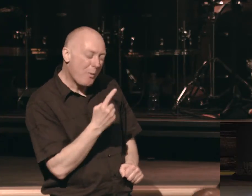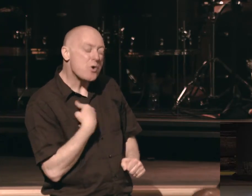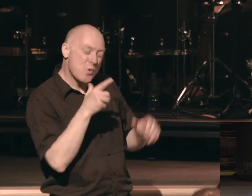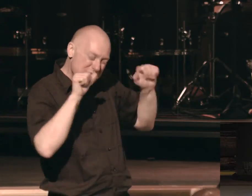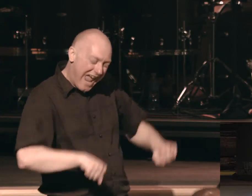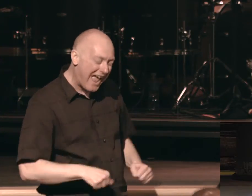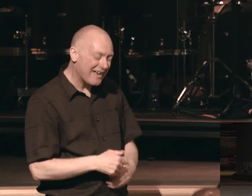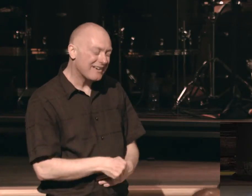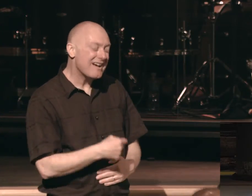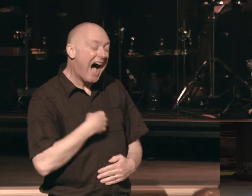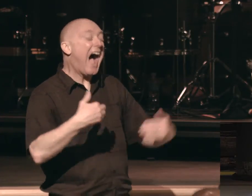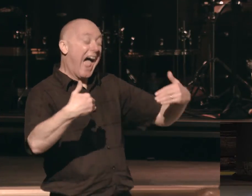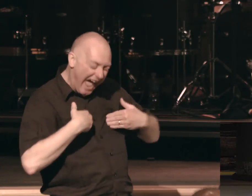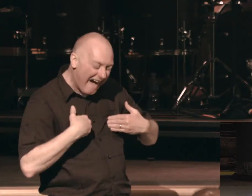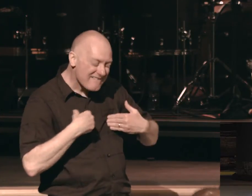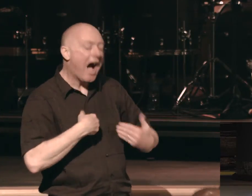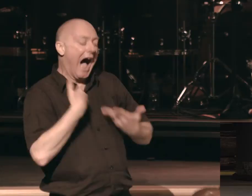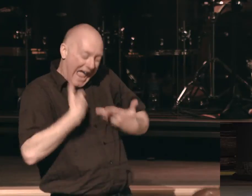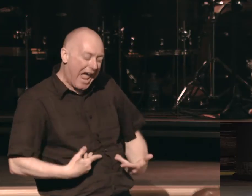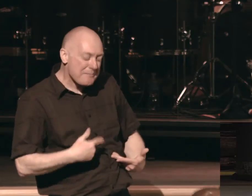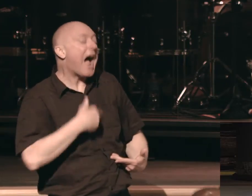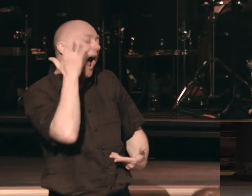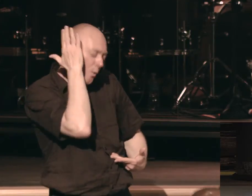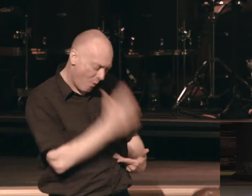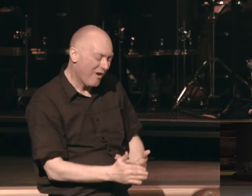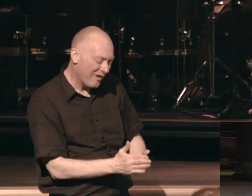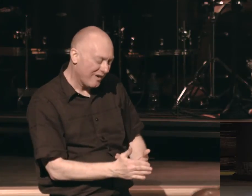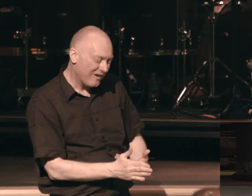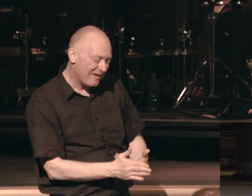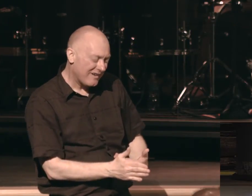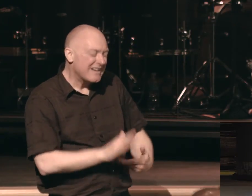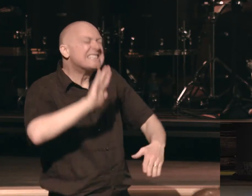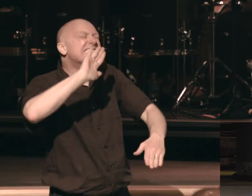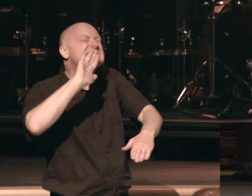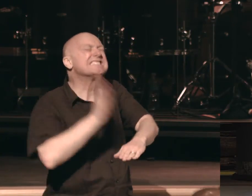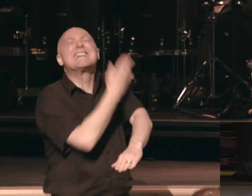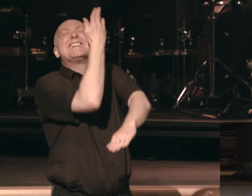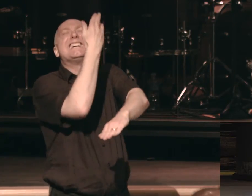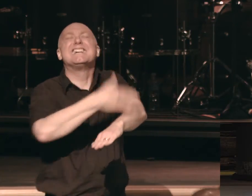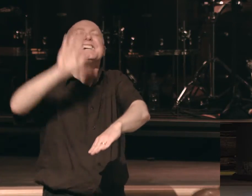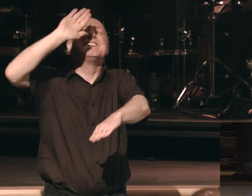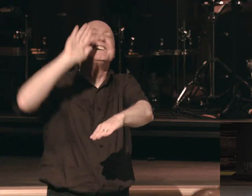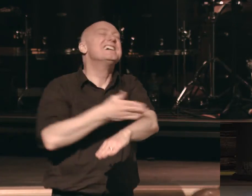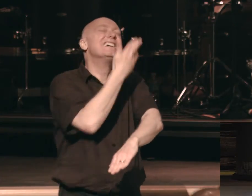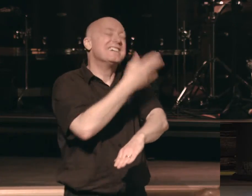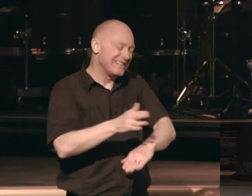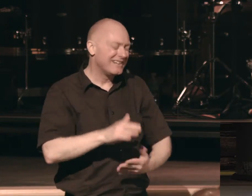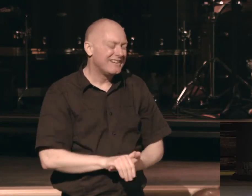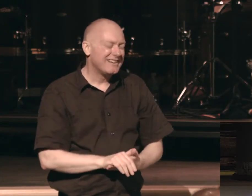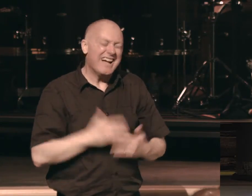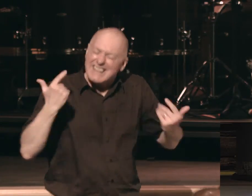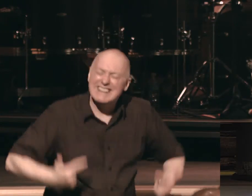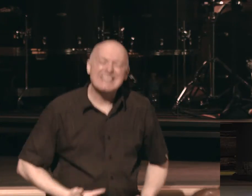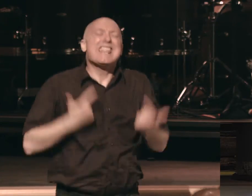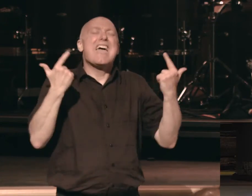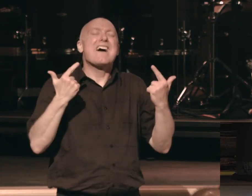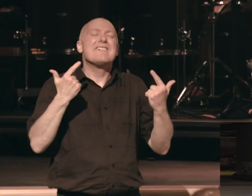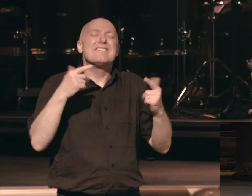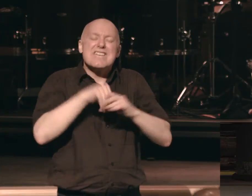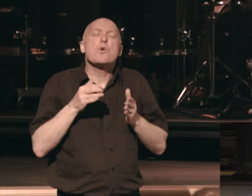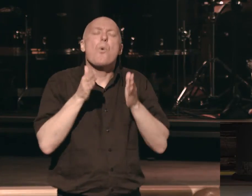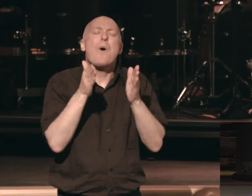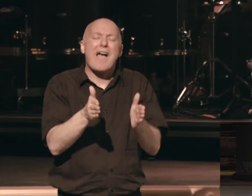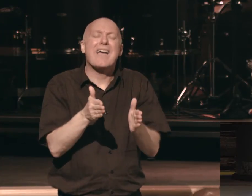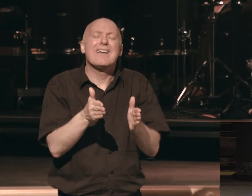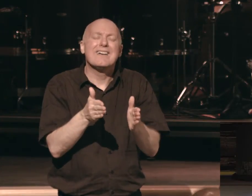have, I am, and I will. Sing, my child. Live, my child, in such a way